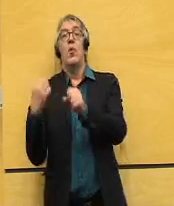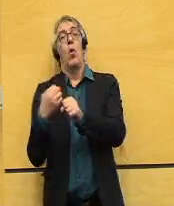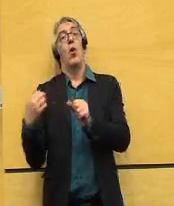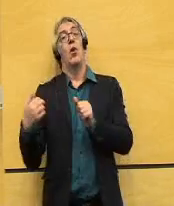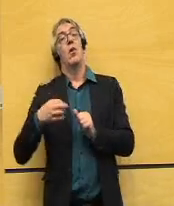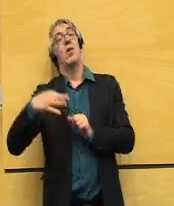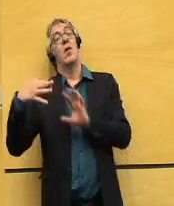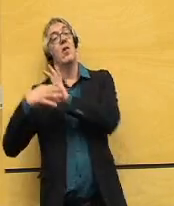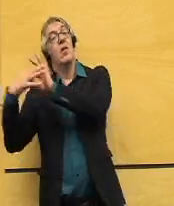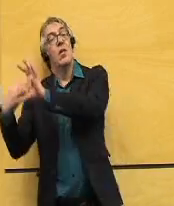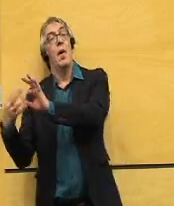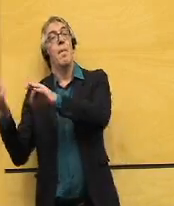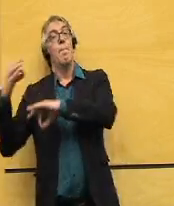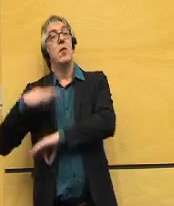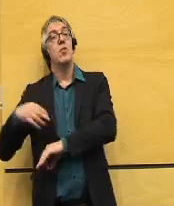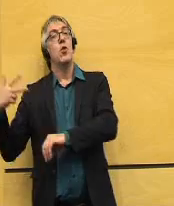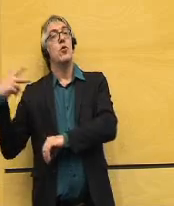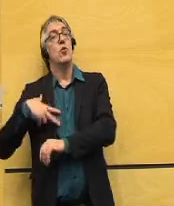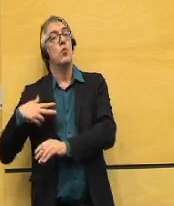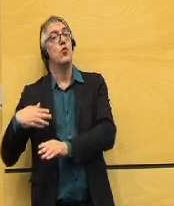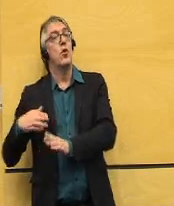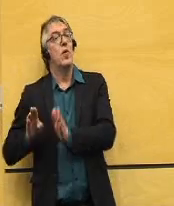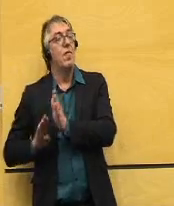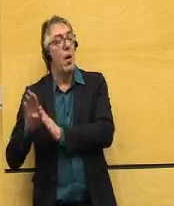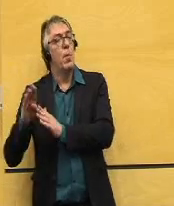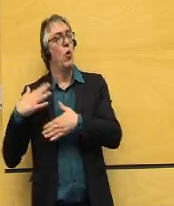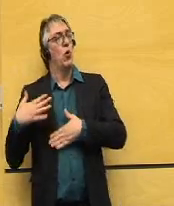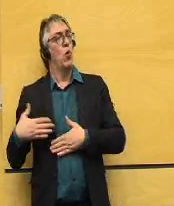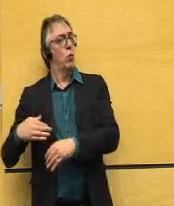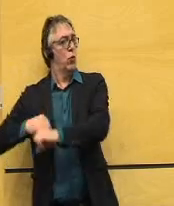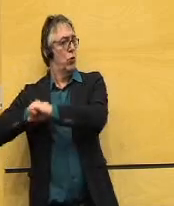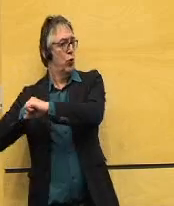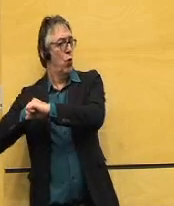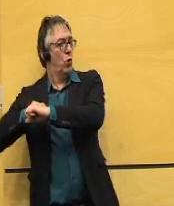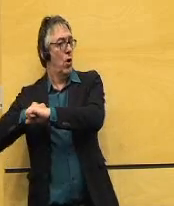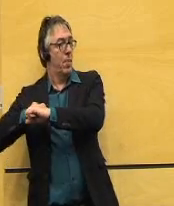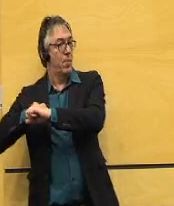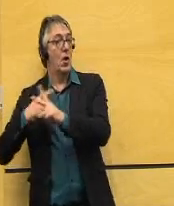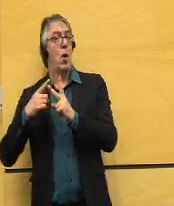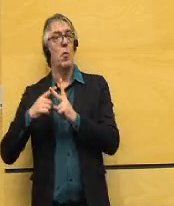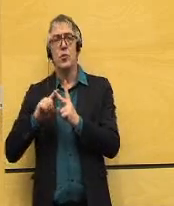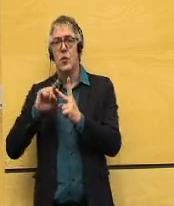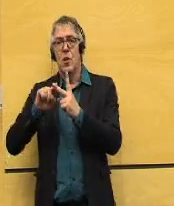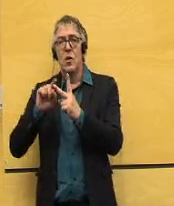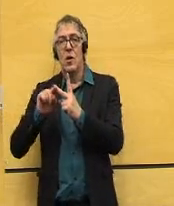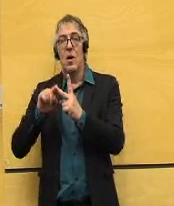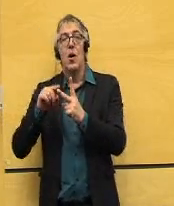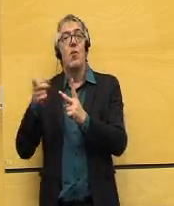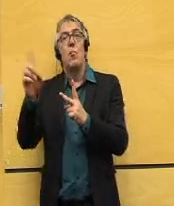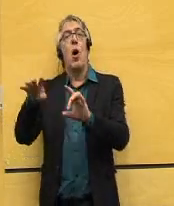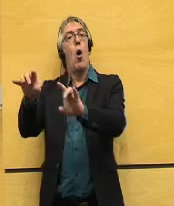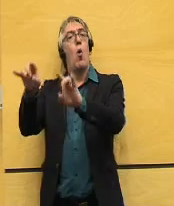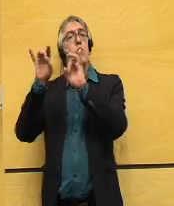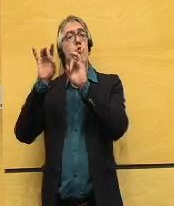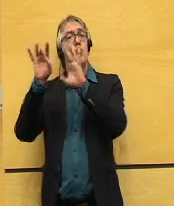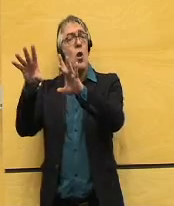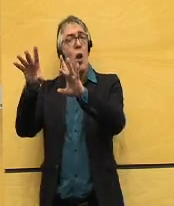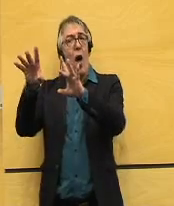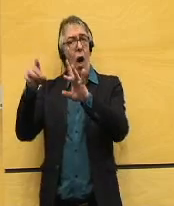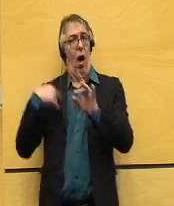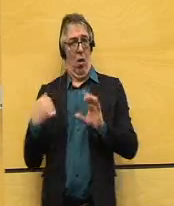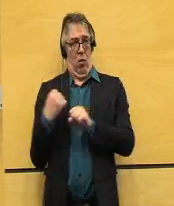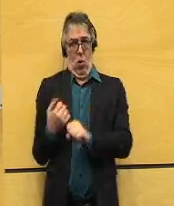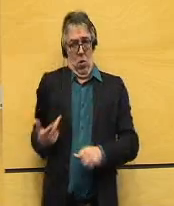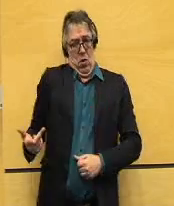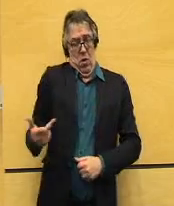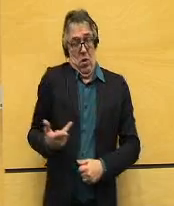Ministry of Social Development and Human Security, and the Minda Corporate from Australia, in